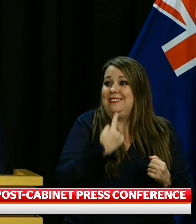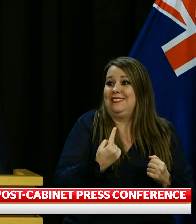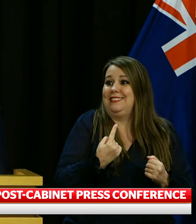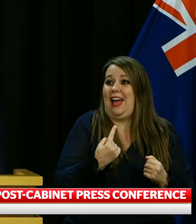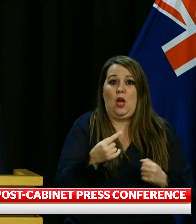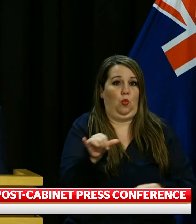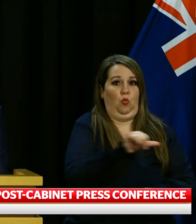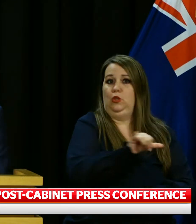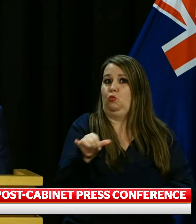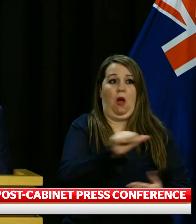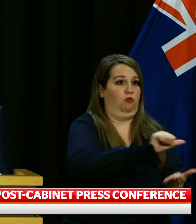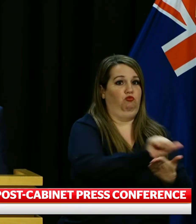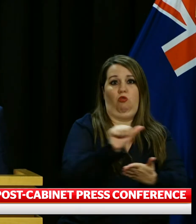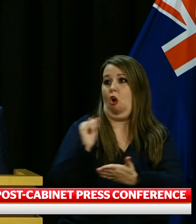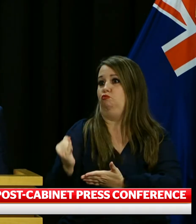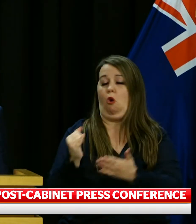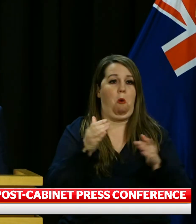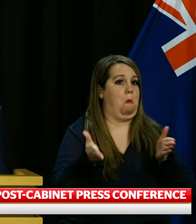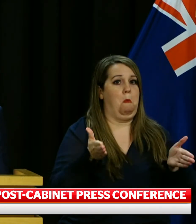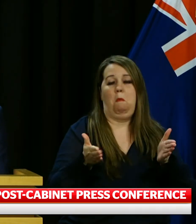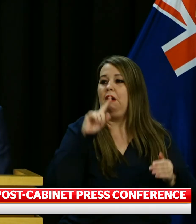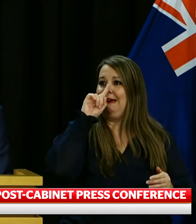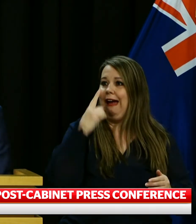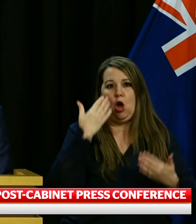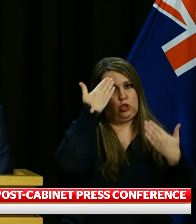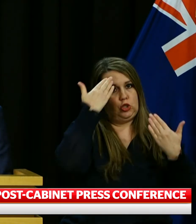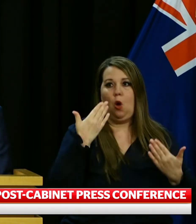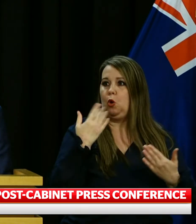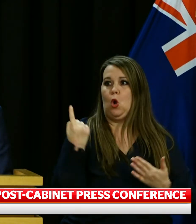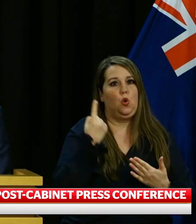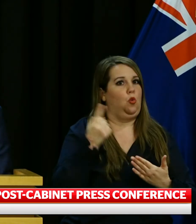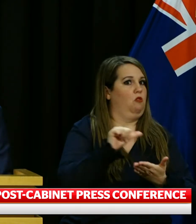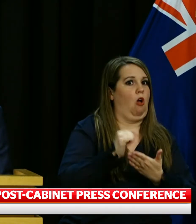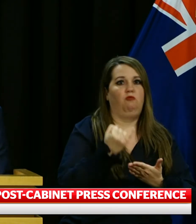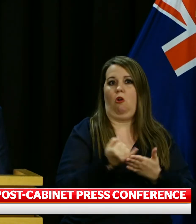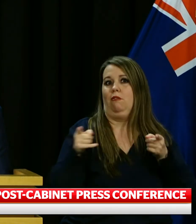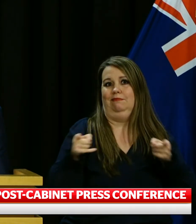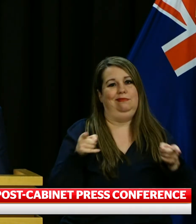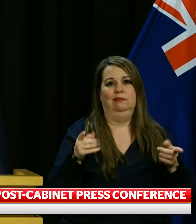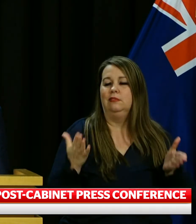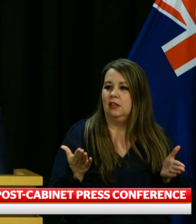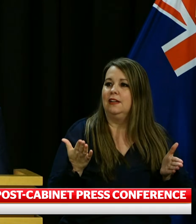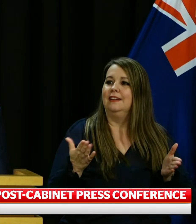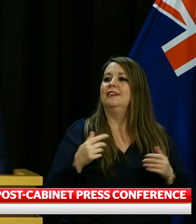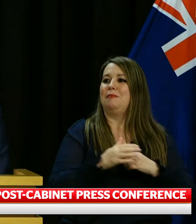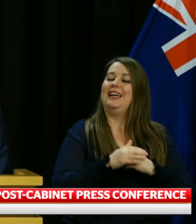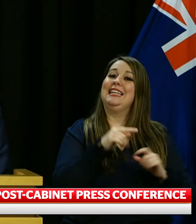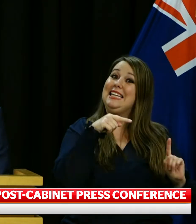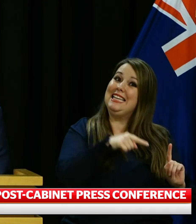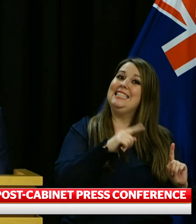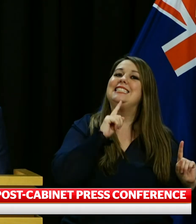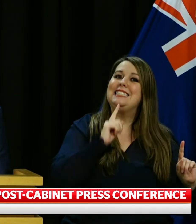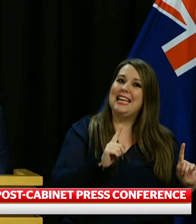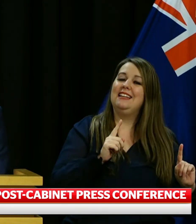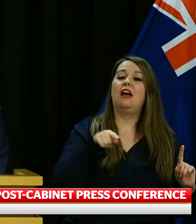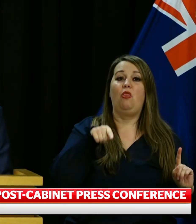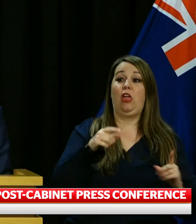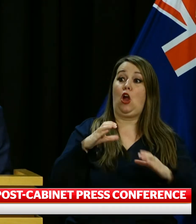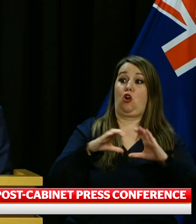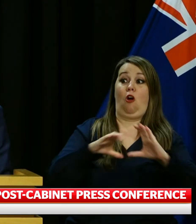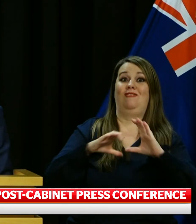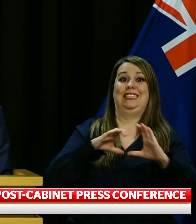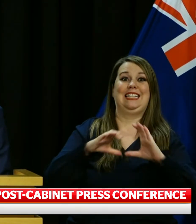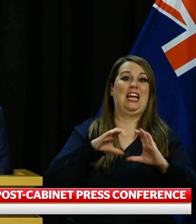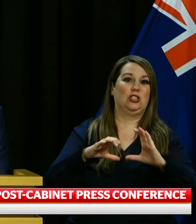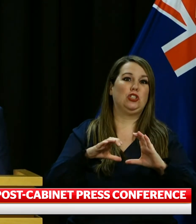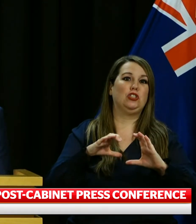conversation, he certainly has indicated that the way the conversation has been interpreted was never intended on his part, and